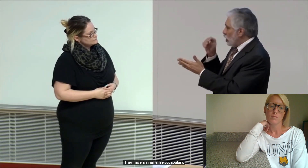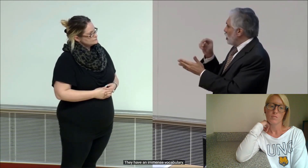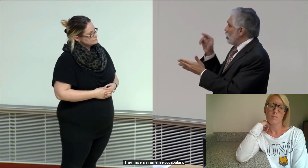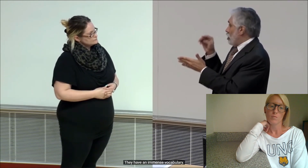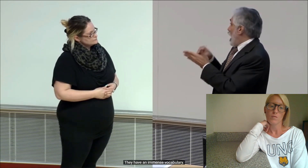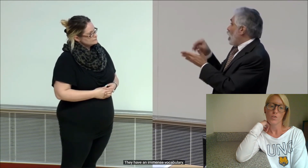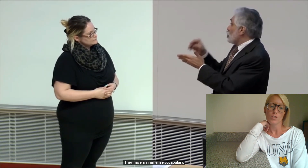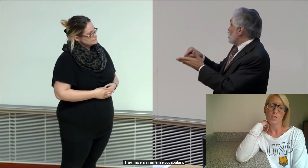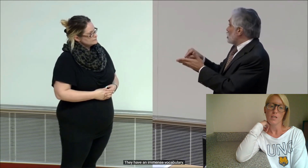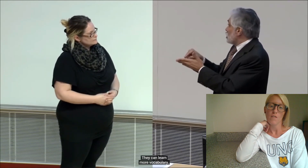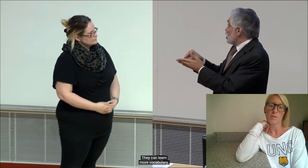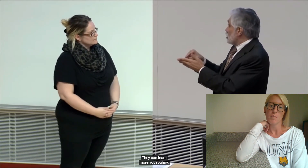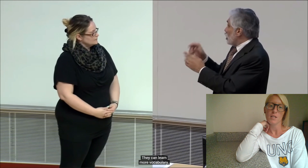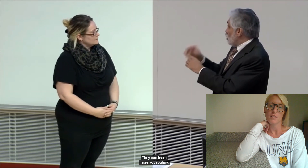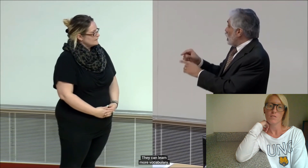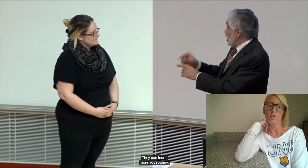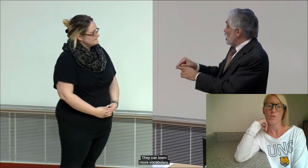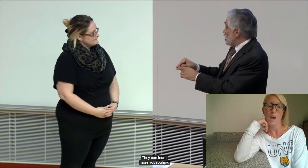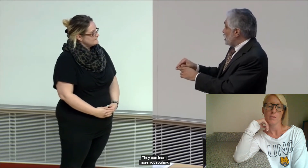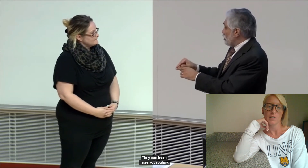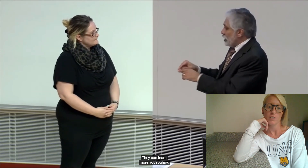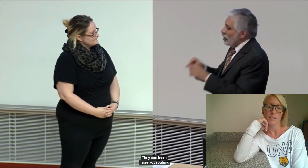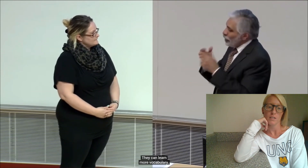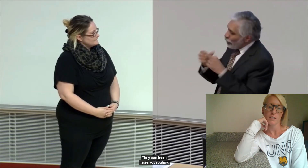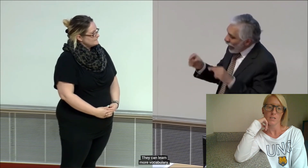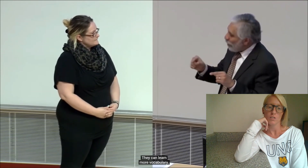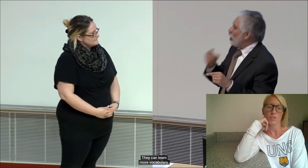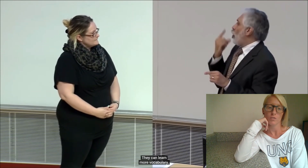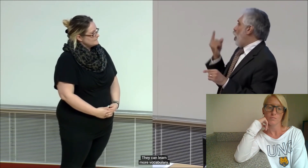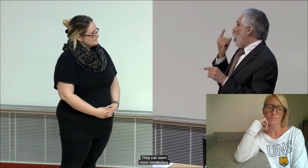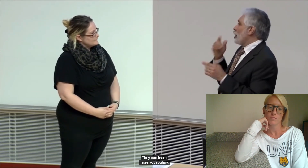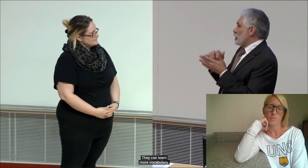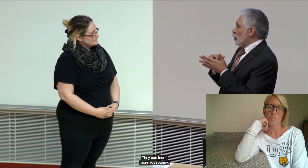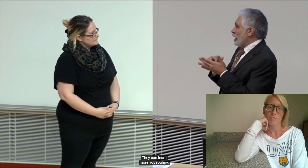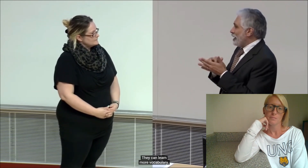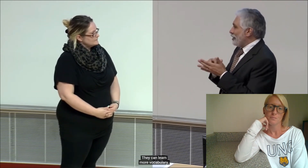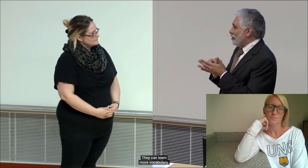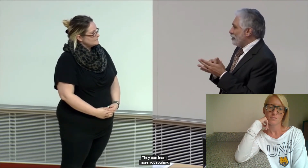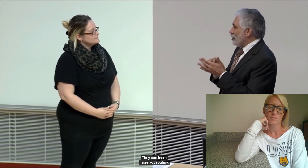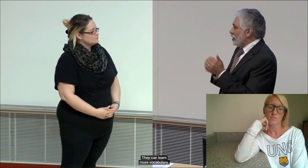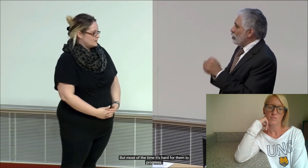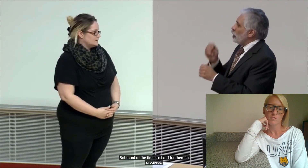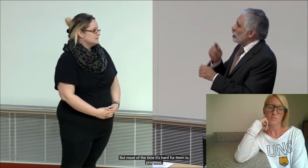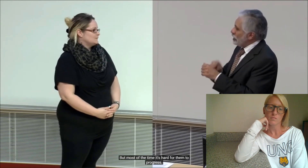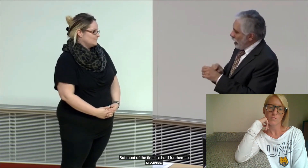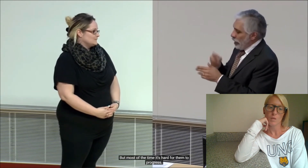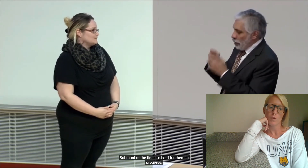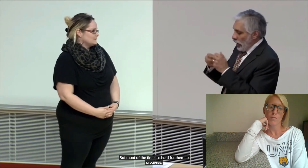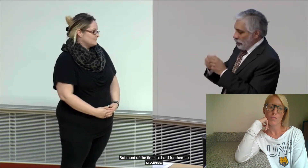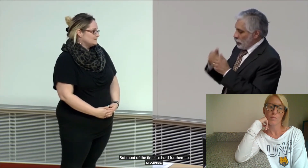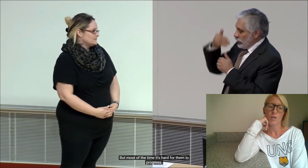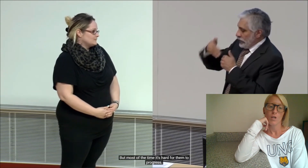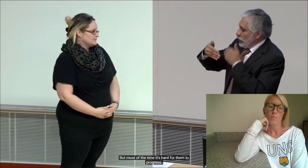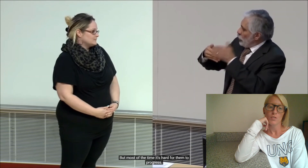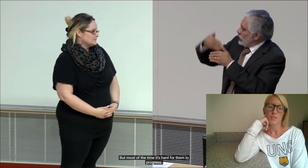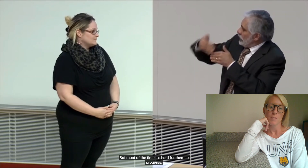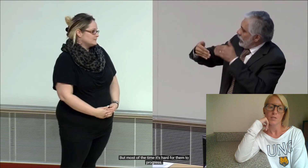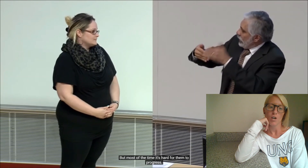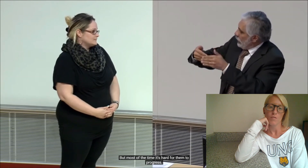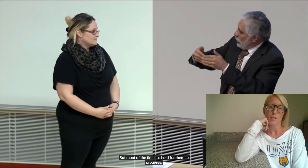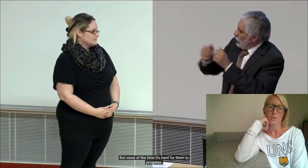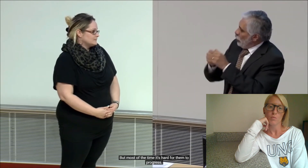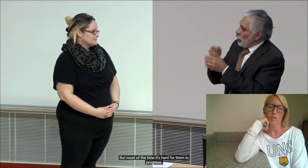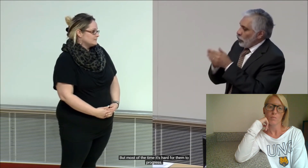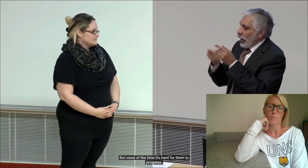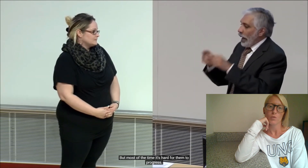They have an immense Unfortunately, vocabulary. They have can immense learn vocabulary that they need to learn. more vocabulary, but But for most of the time most it's of the time